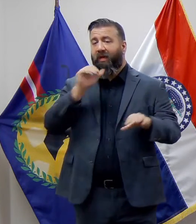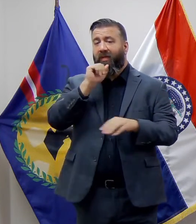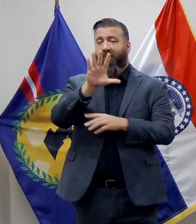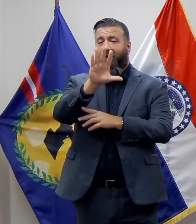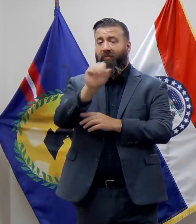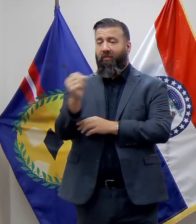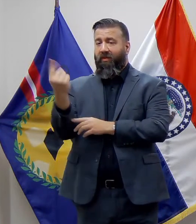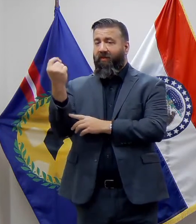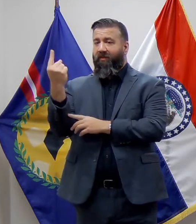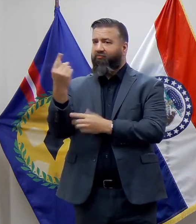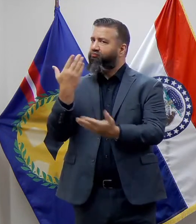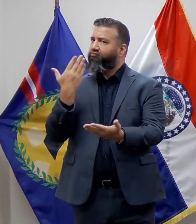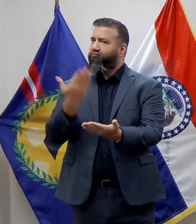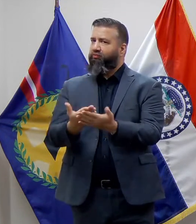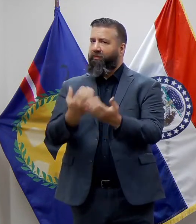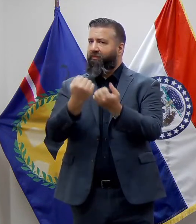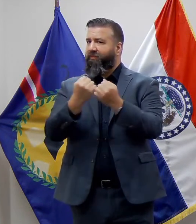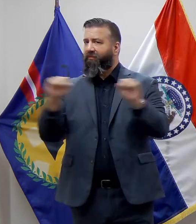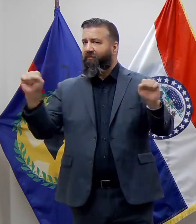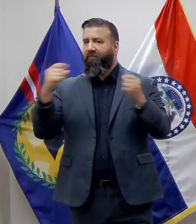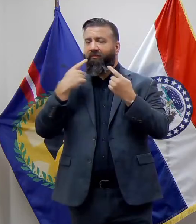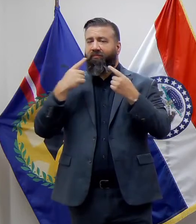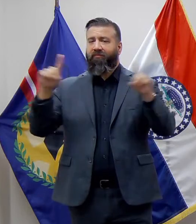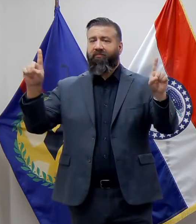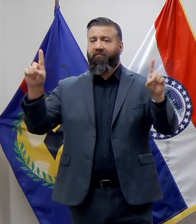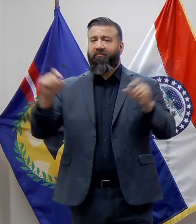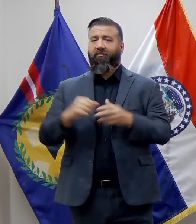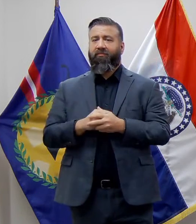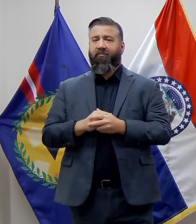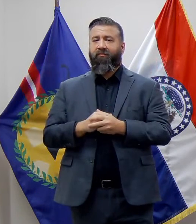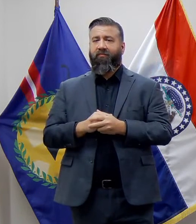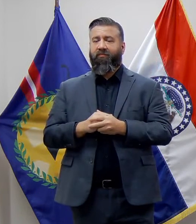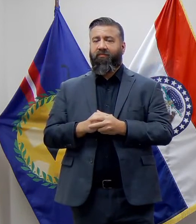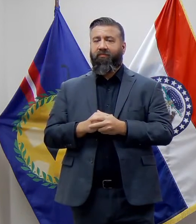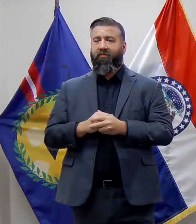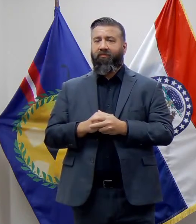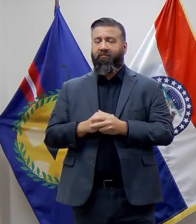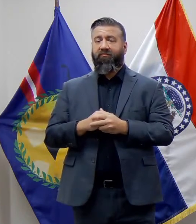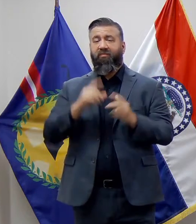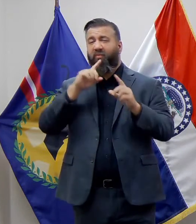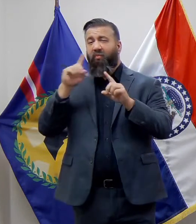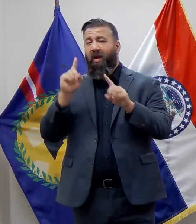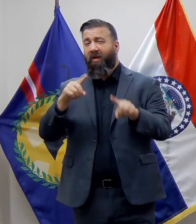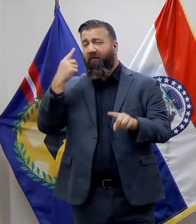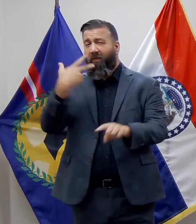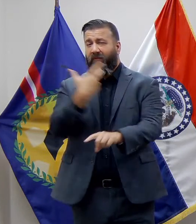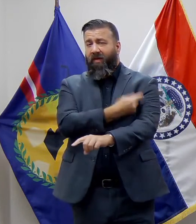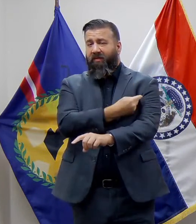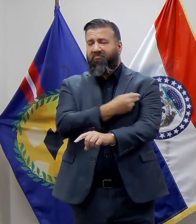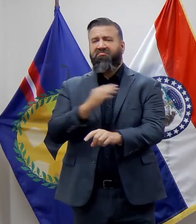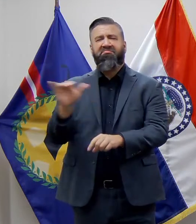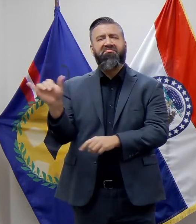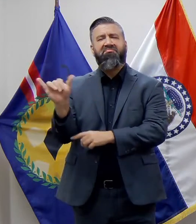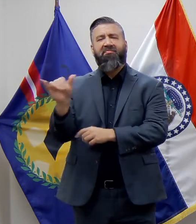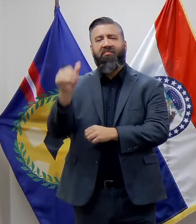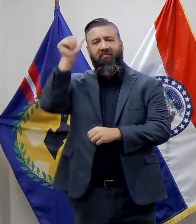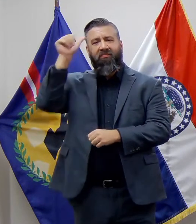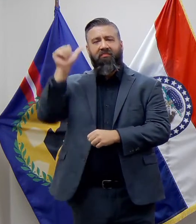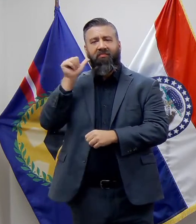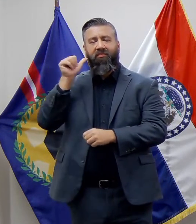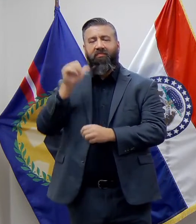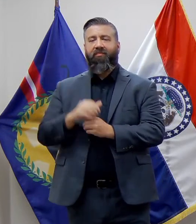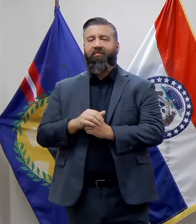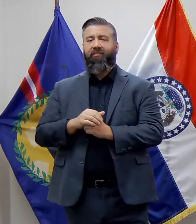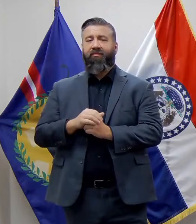effective. Reactions to the vaccine are generally similar to those in adults. The CDC is expected to make a